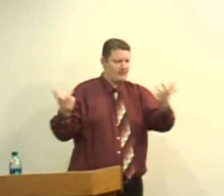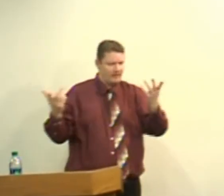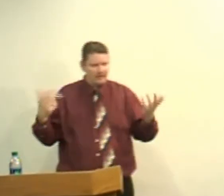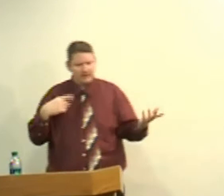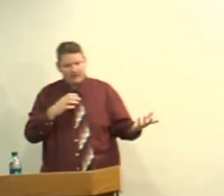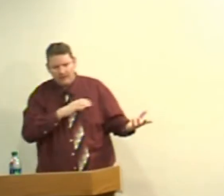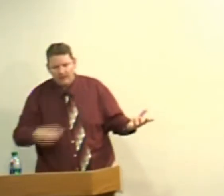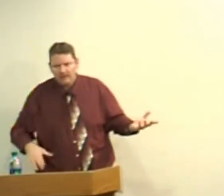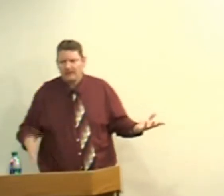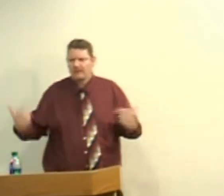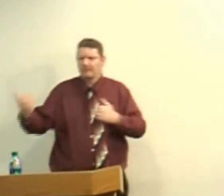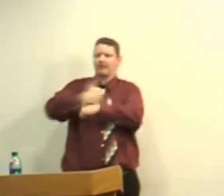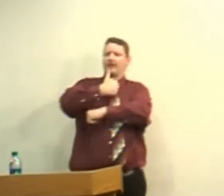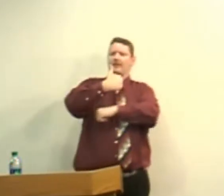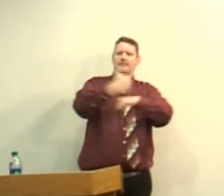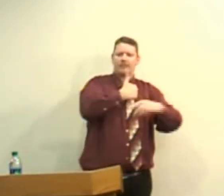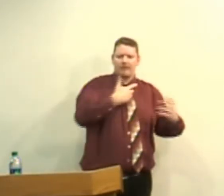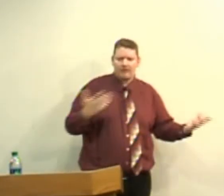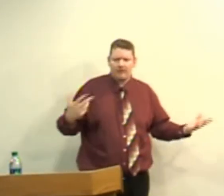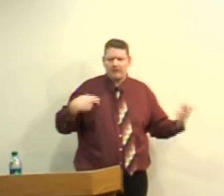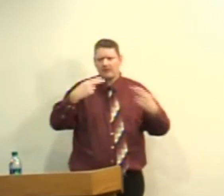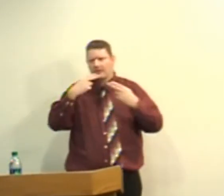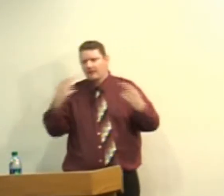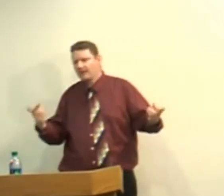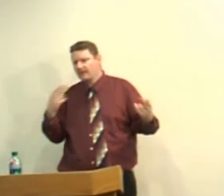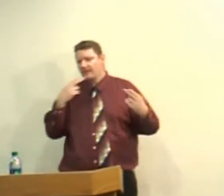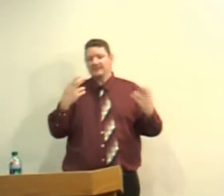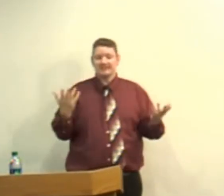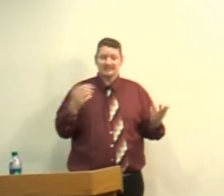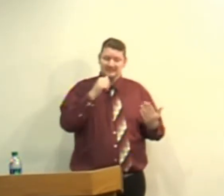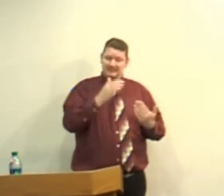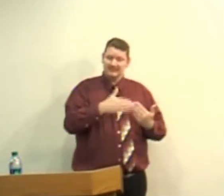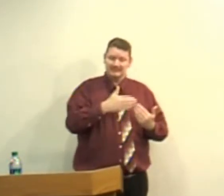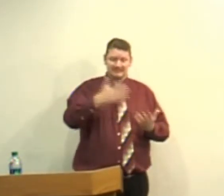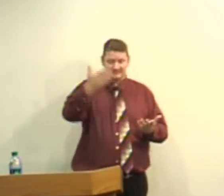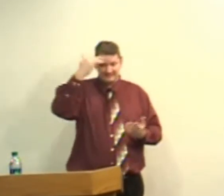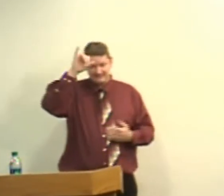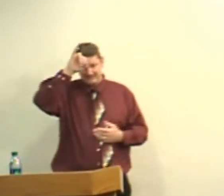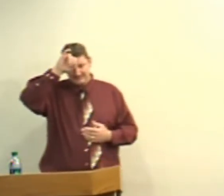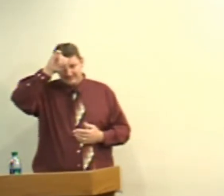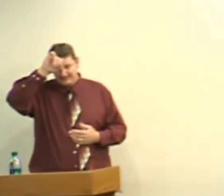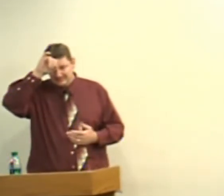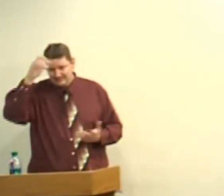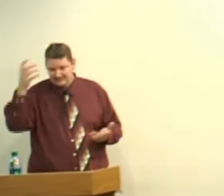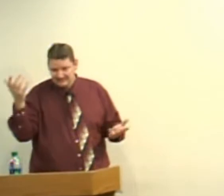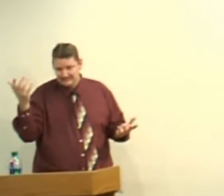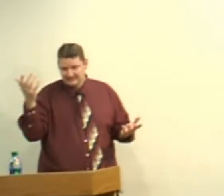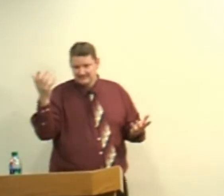They want to blame things that go on. So, you know, blame Christians. You even though they may be in Isaiah, it's easy to do.